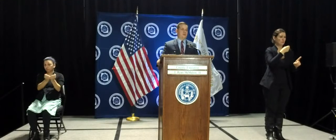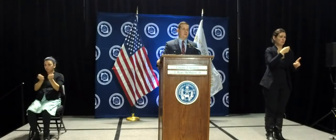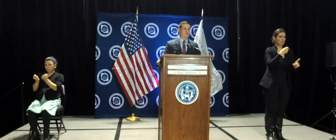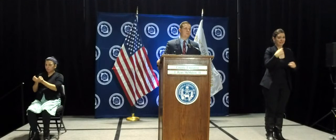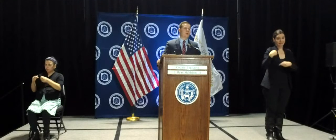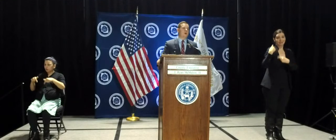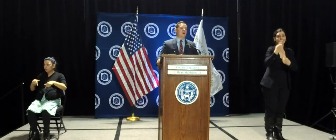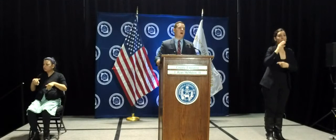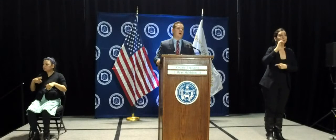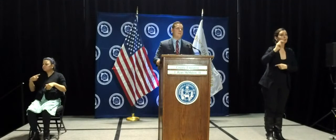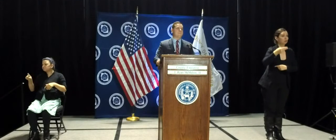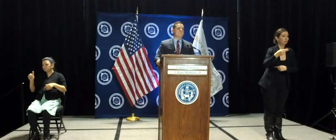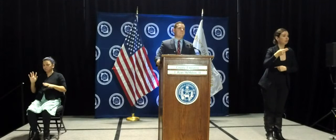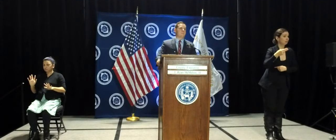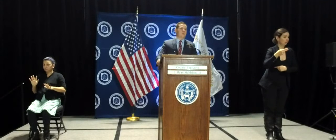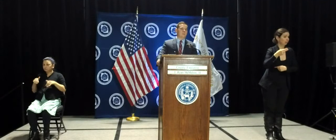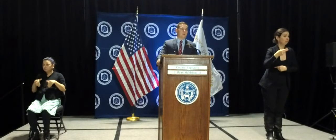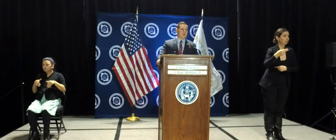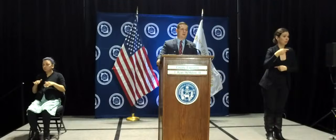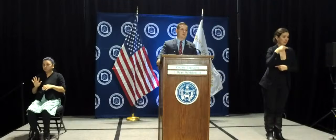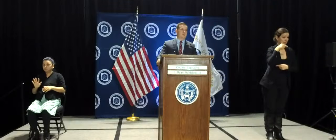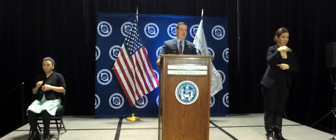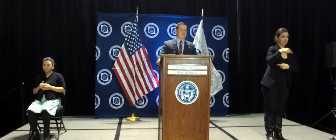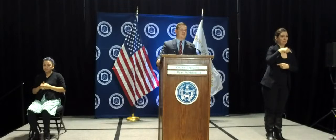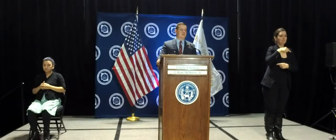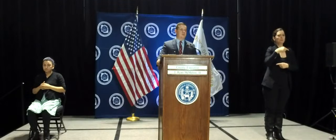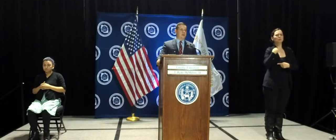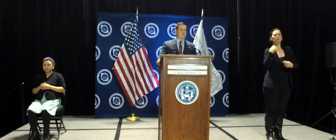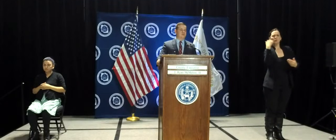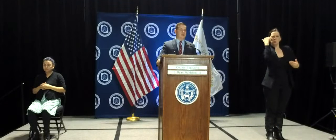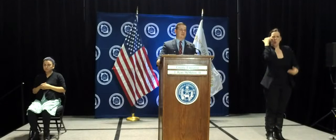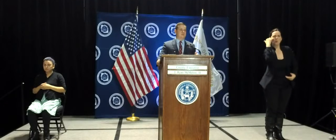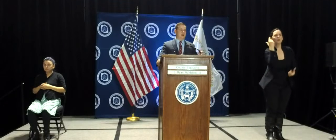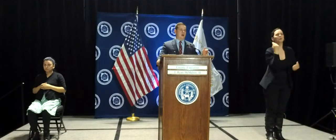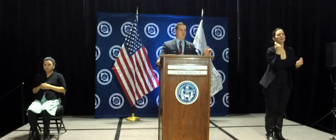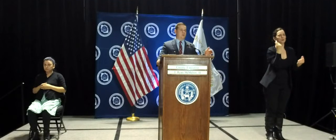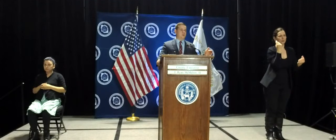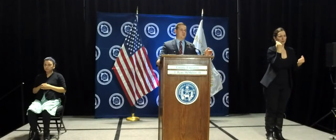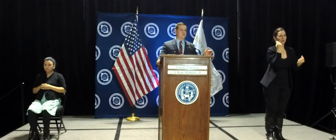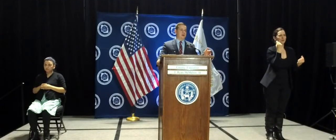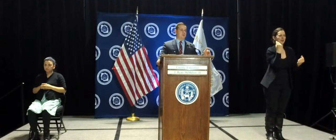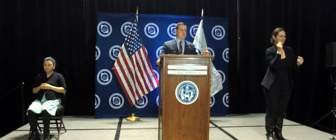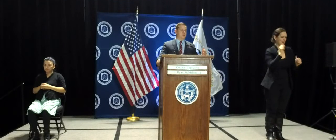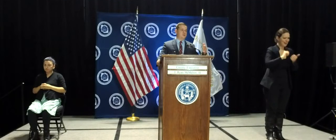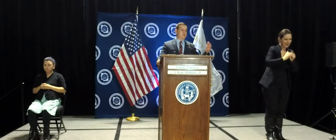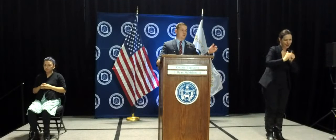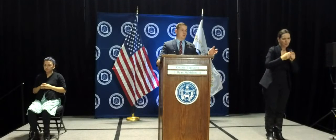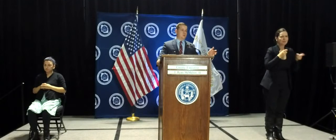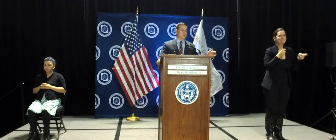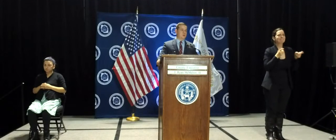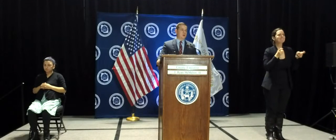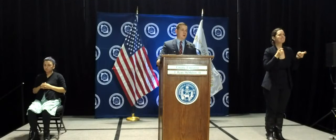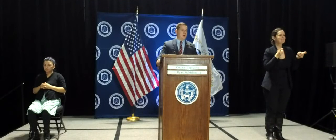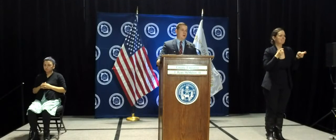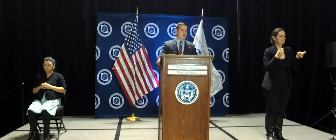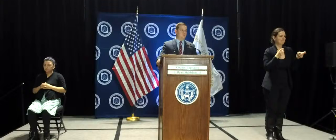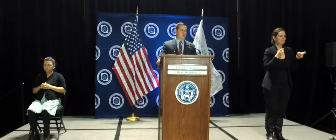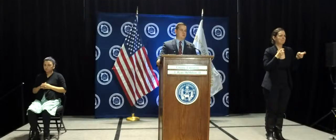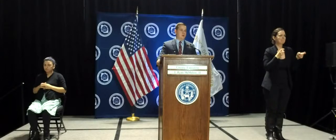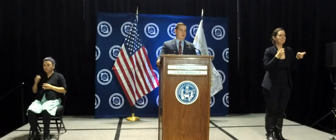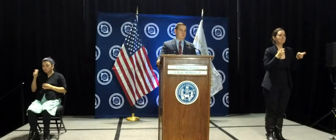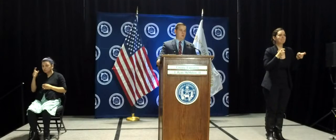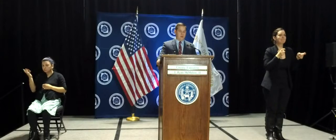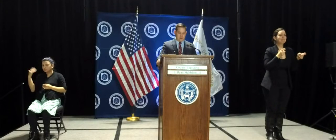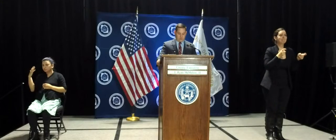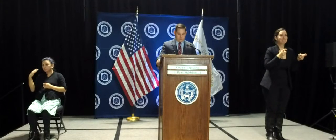more effective, but less effective now because the virus spreads indoors, and